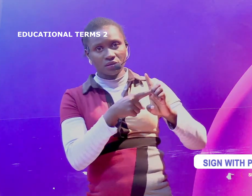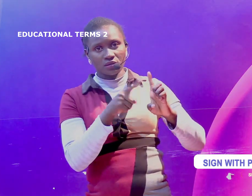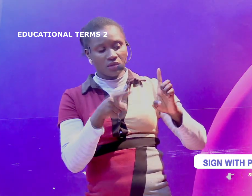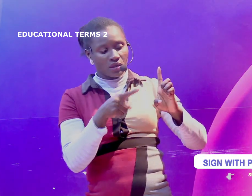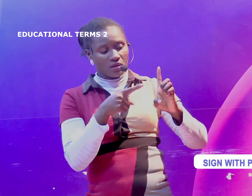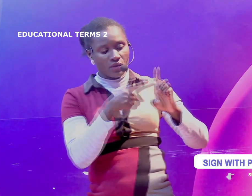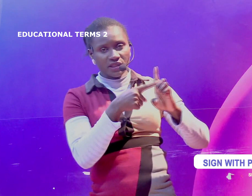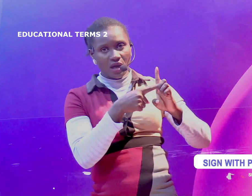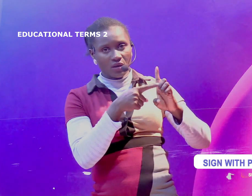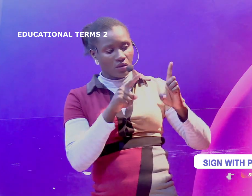Which angle?